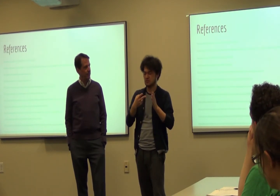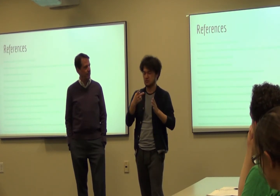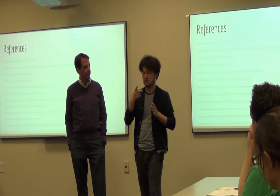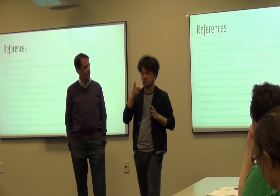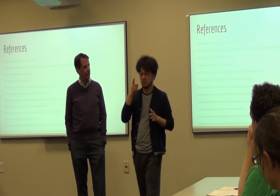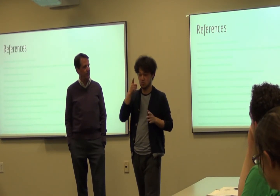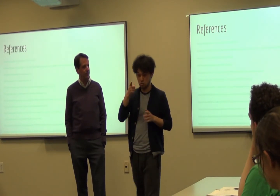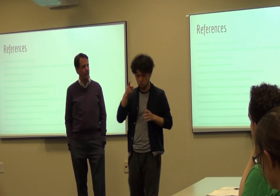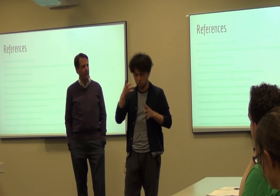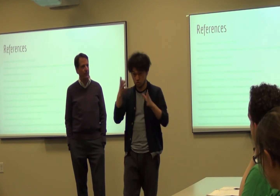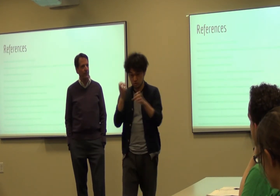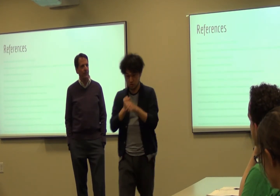Ikomo means like,